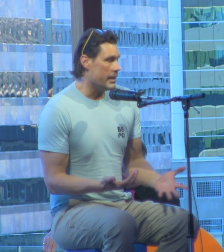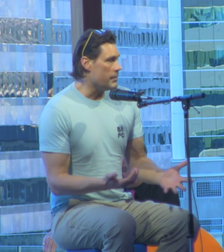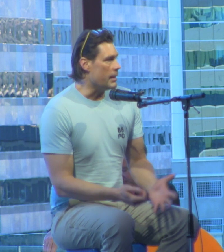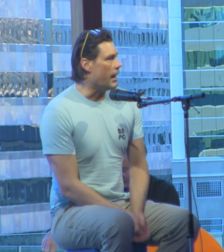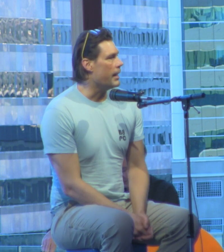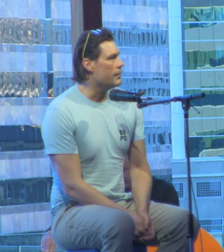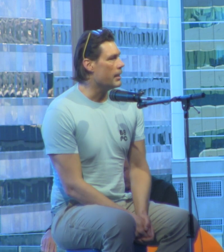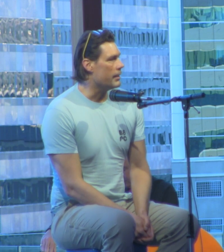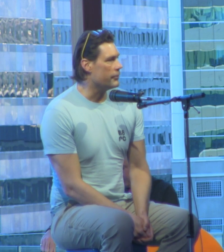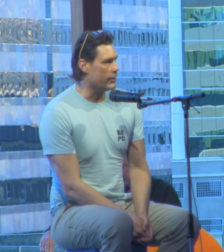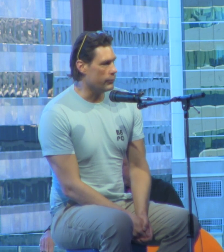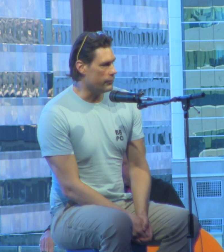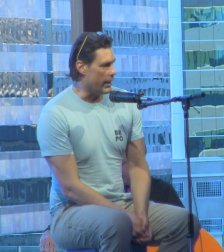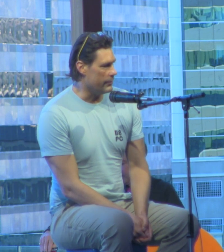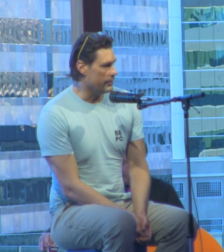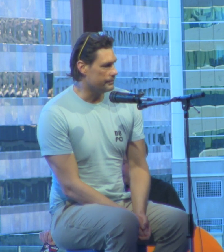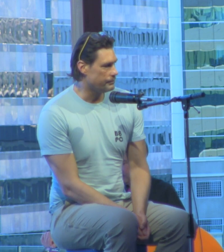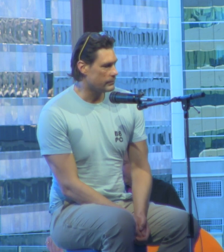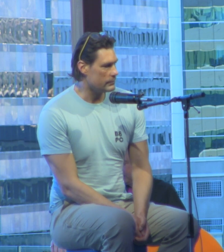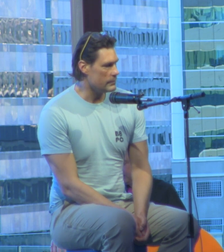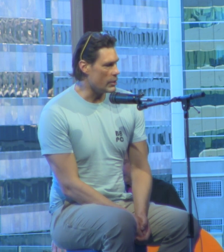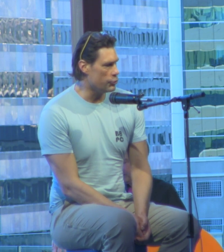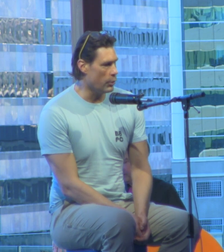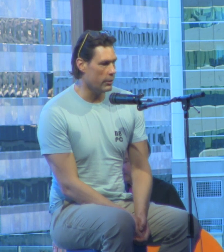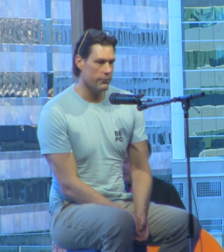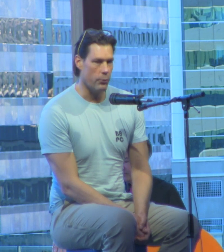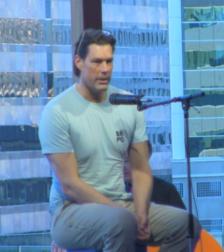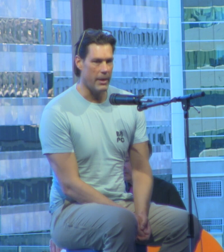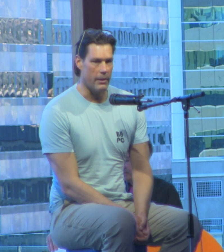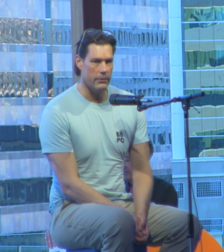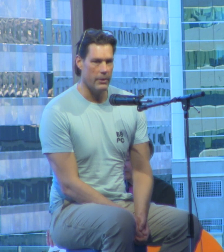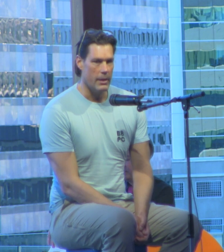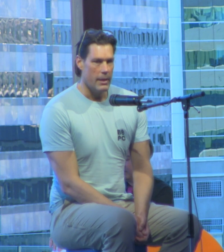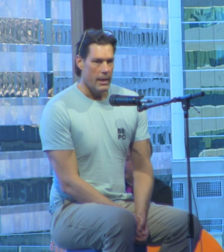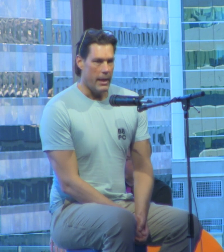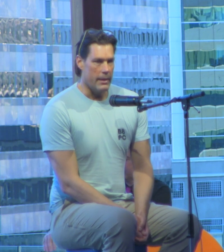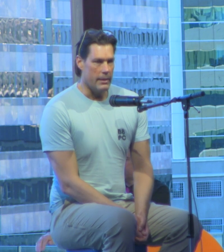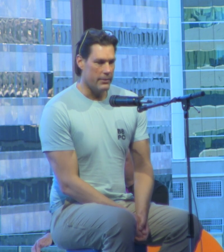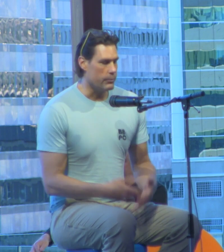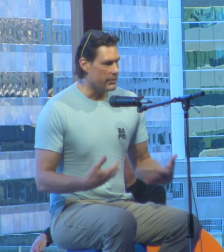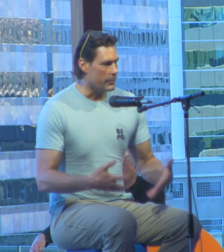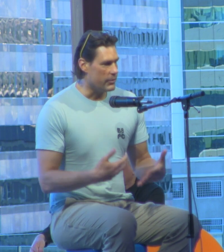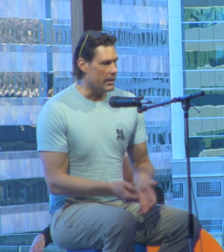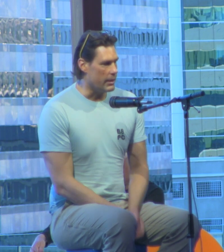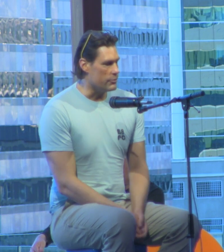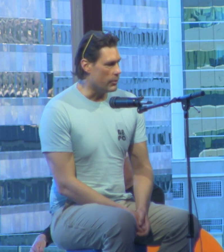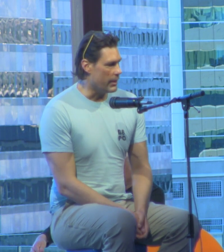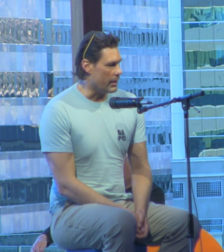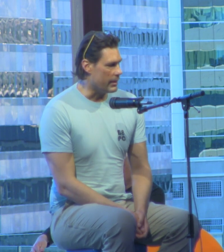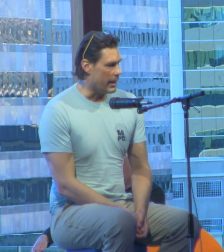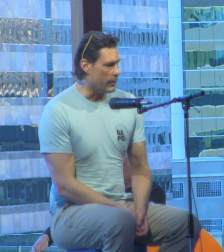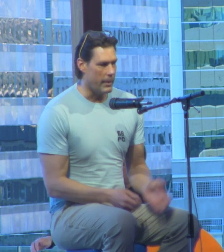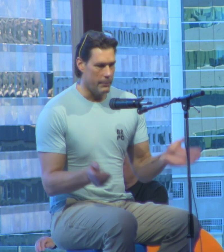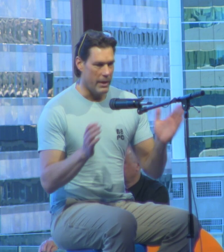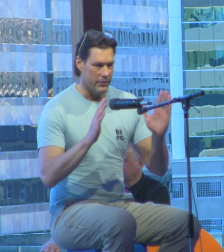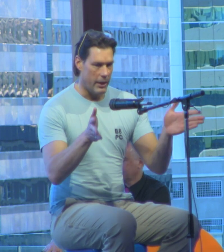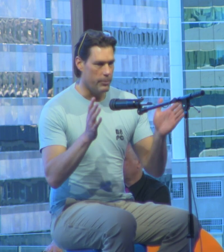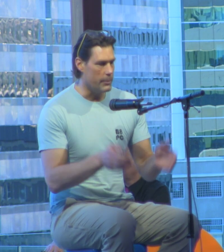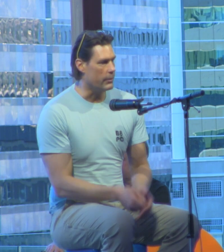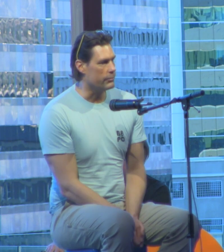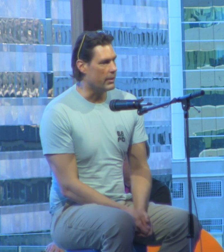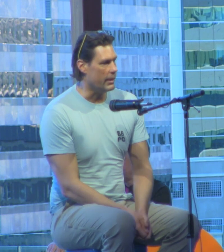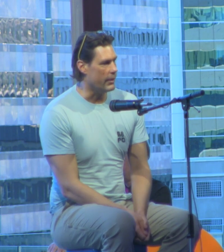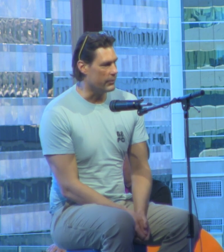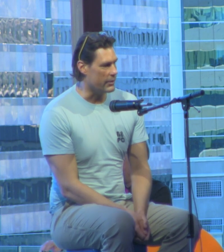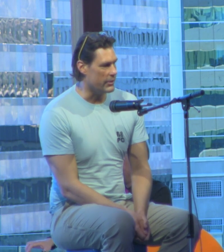is again, me. I am 6'5", 240 pounds. And it's the reason I'm sitting here. Jodi thought that I might scare